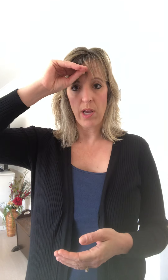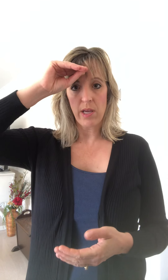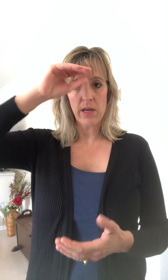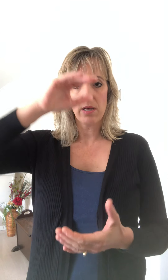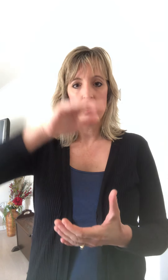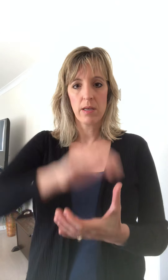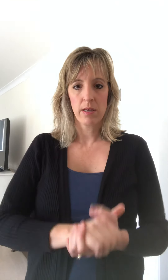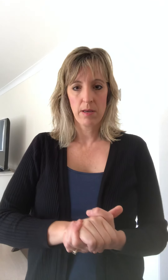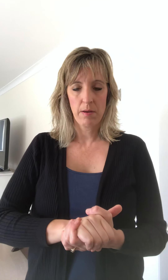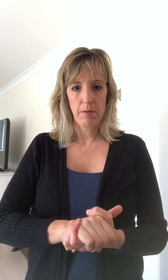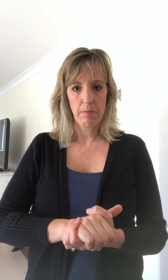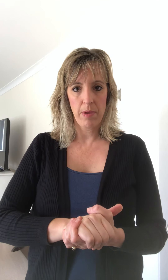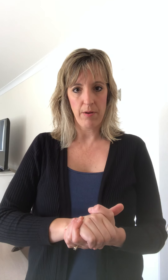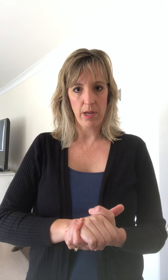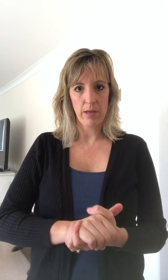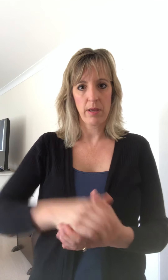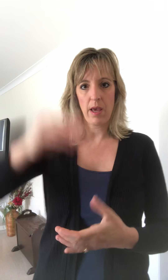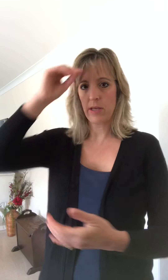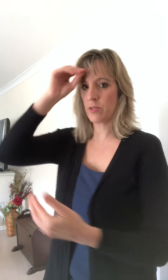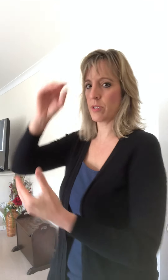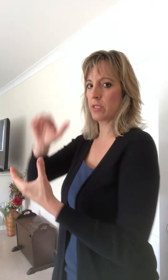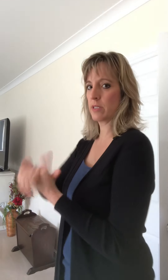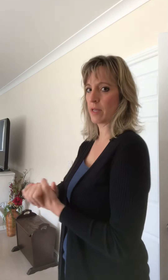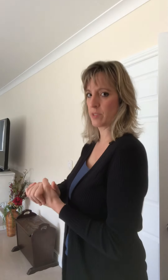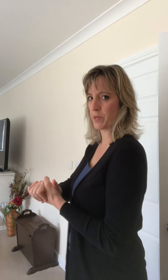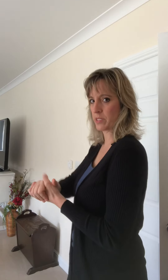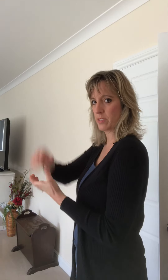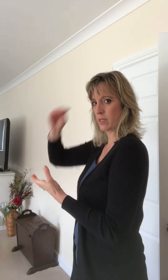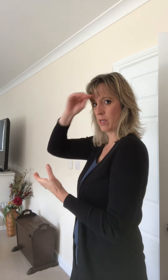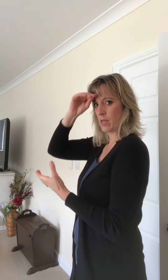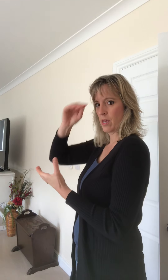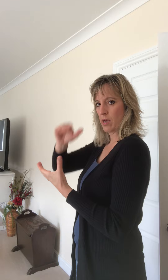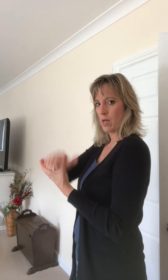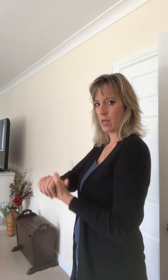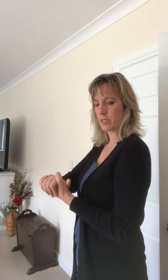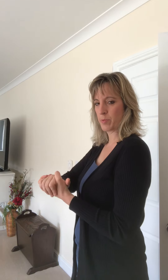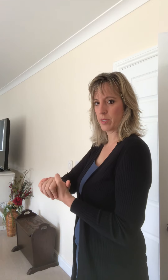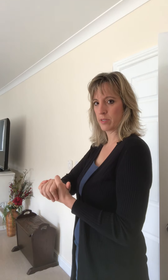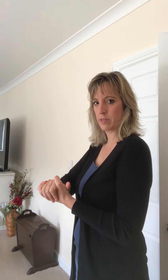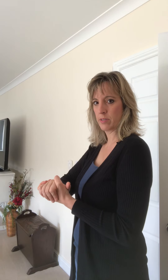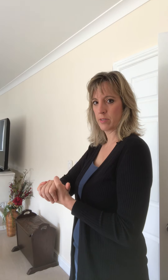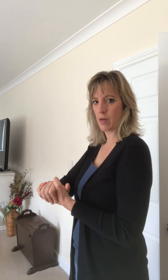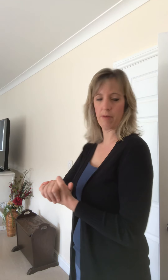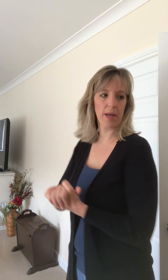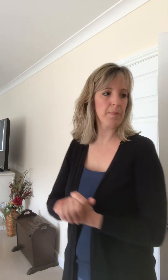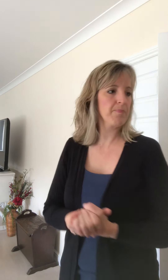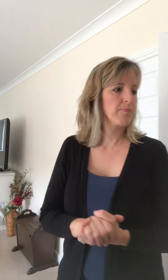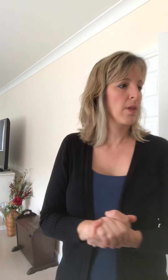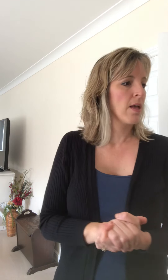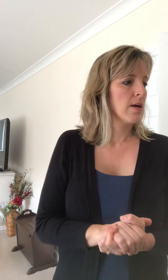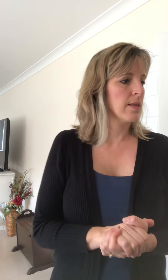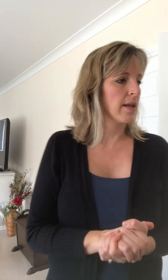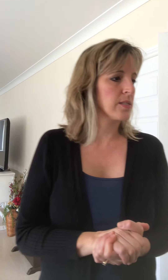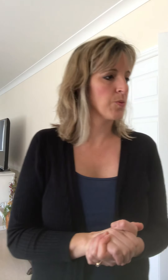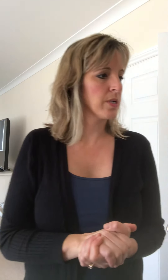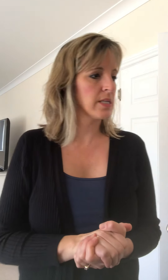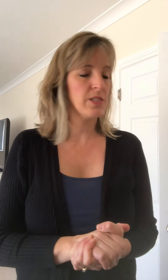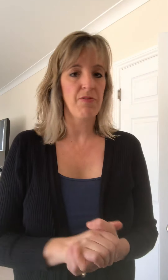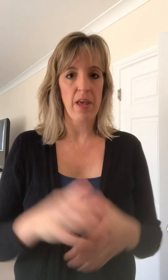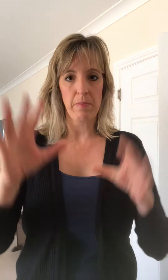boy, Mary, okay? So this is husband. Husband, all right? The next one is